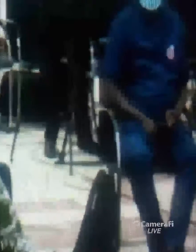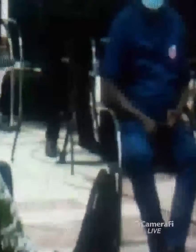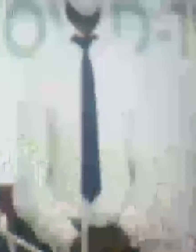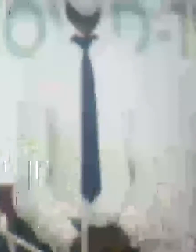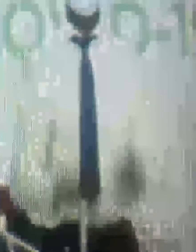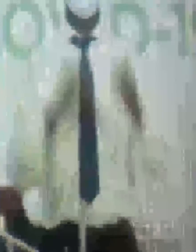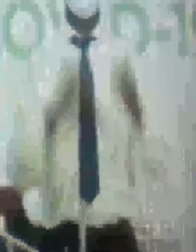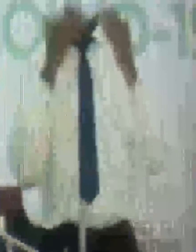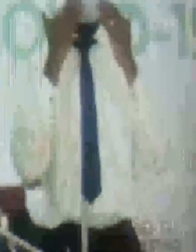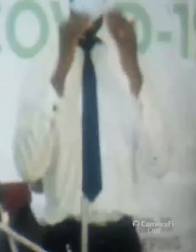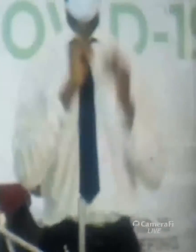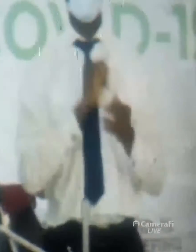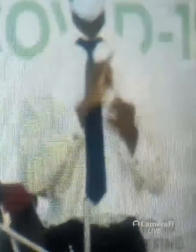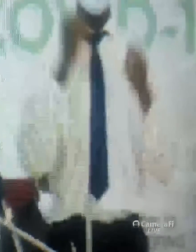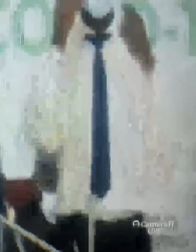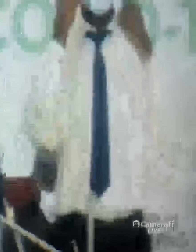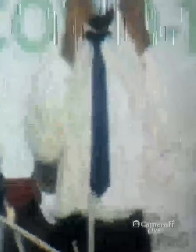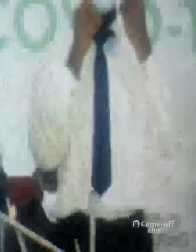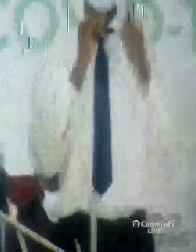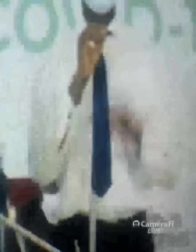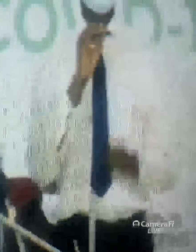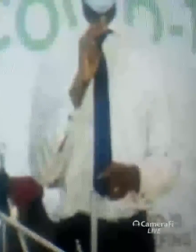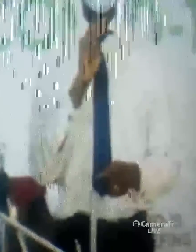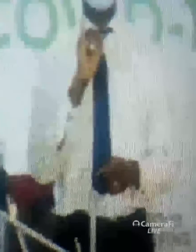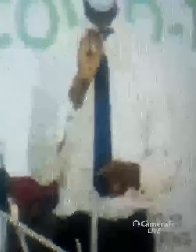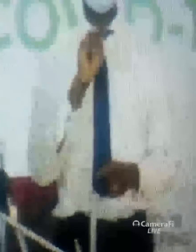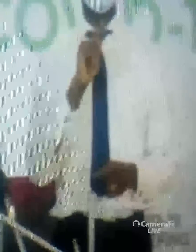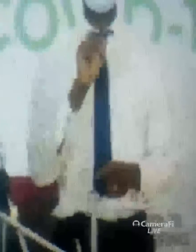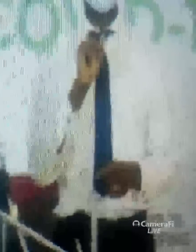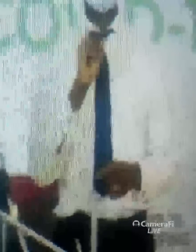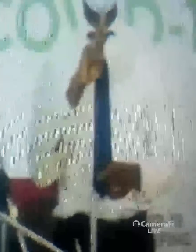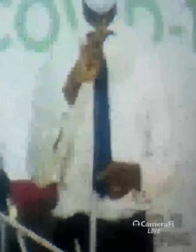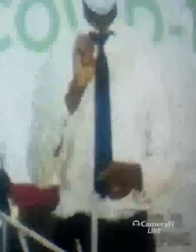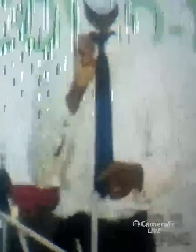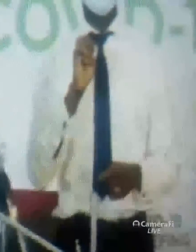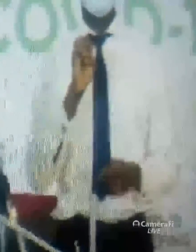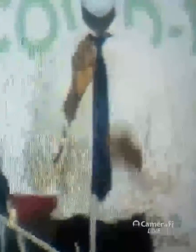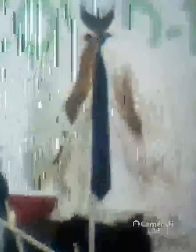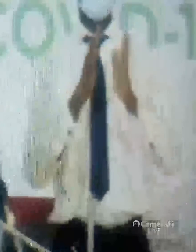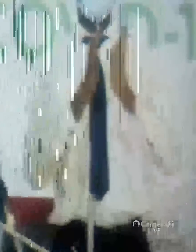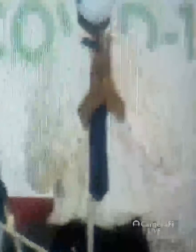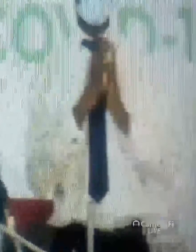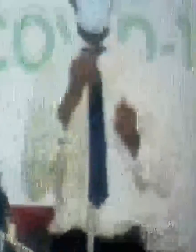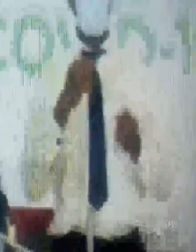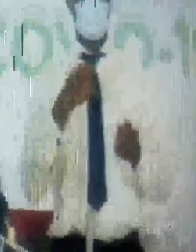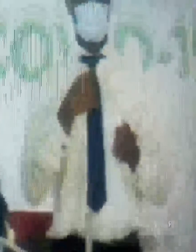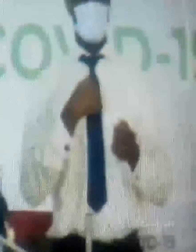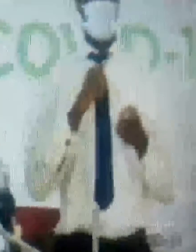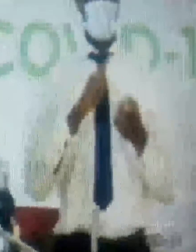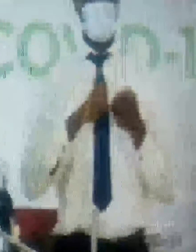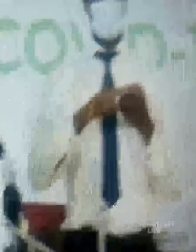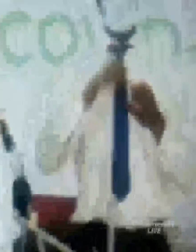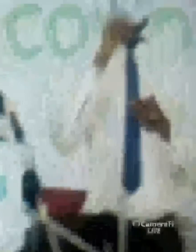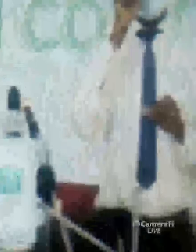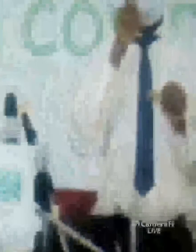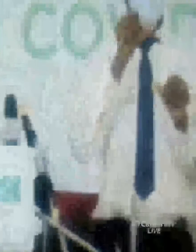Thank you. I think Mitare asked me to remind Nigerians on how often you can